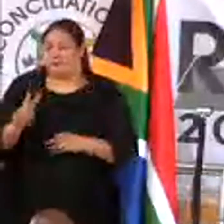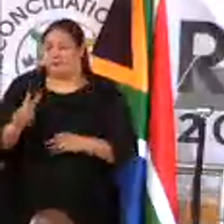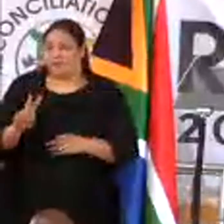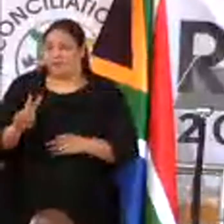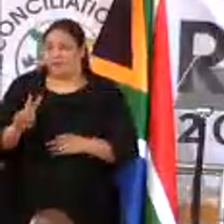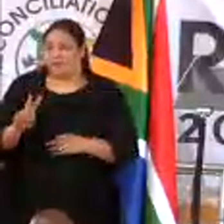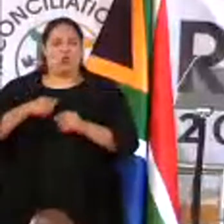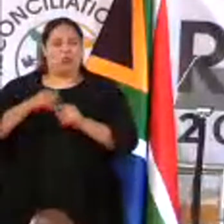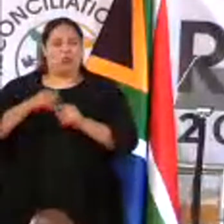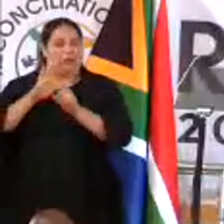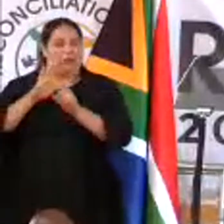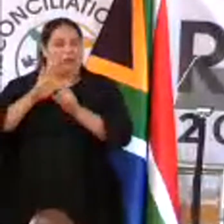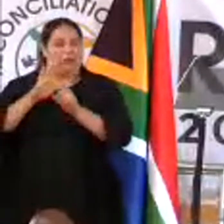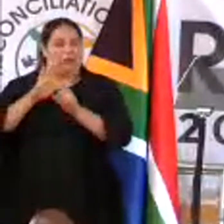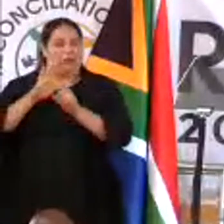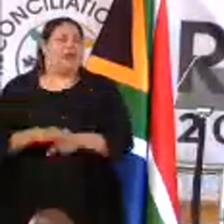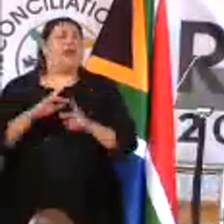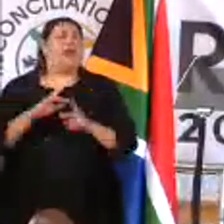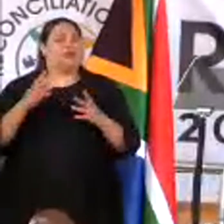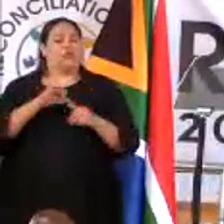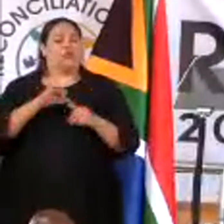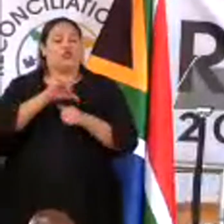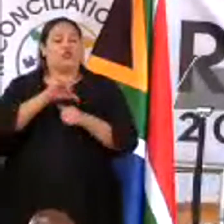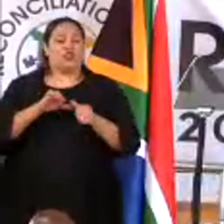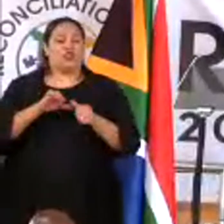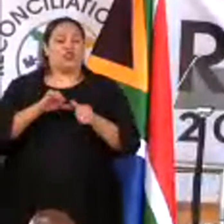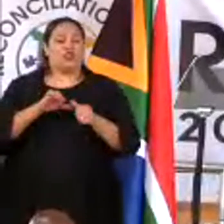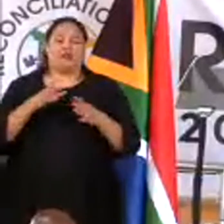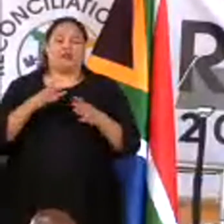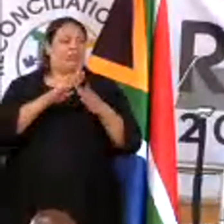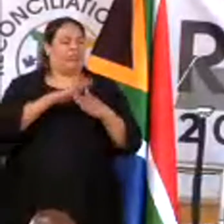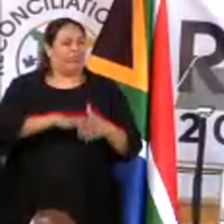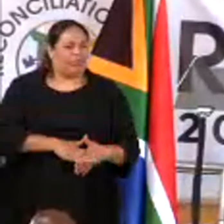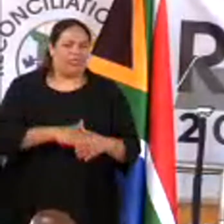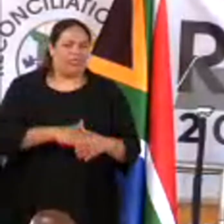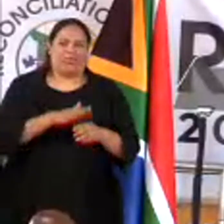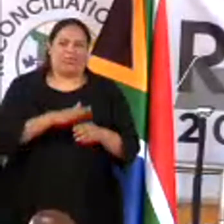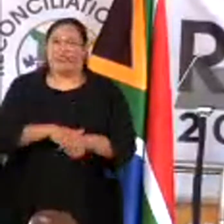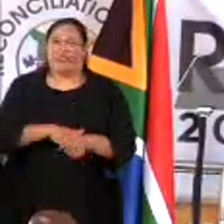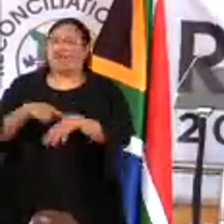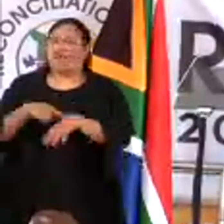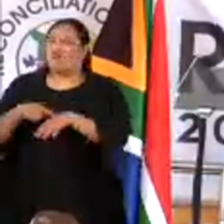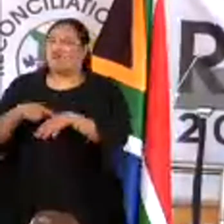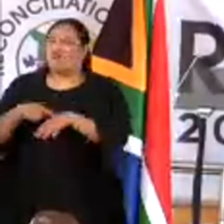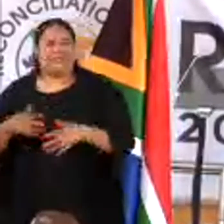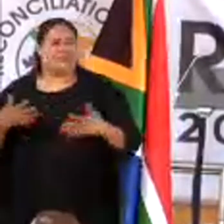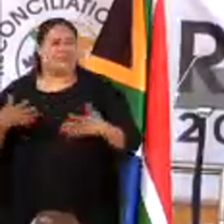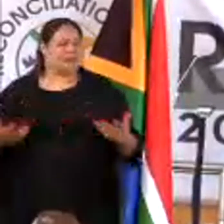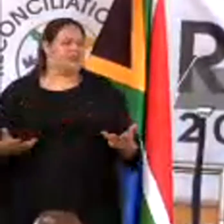and femicide, social fragmentation, racism,